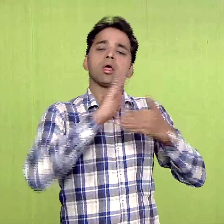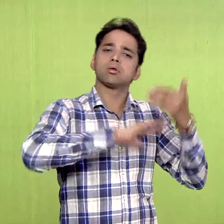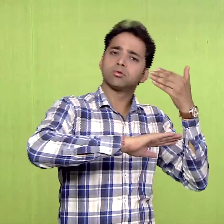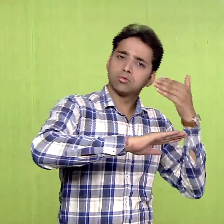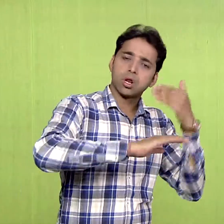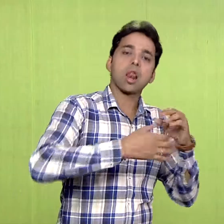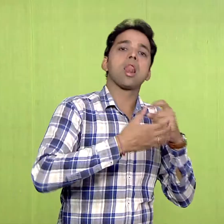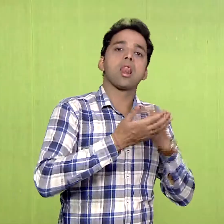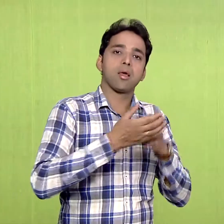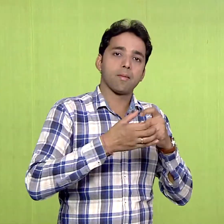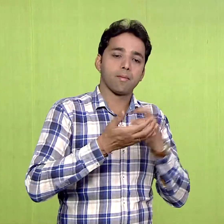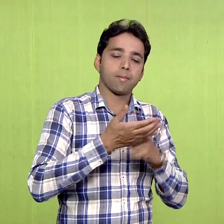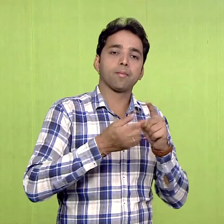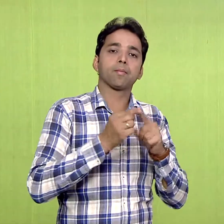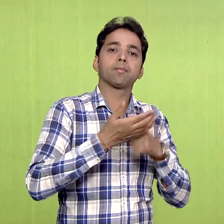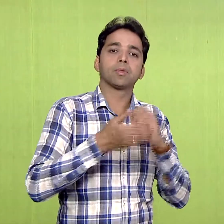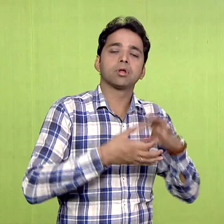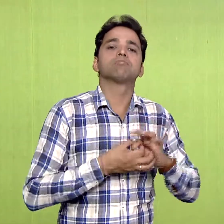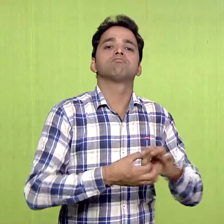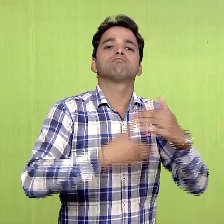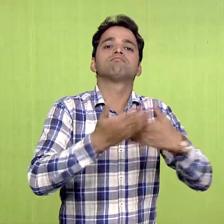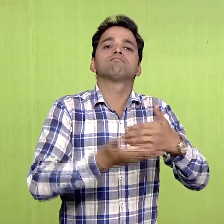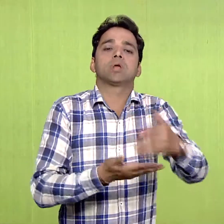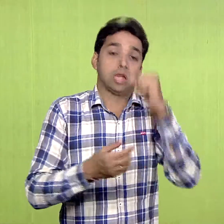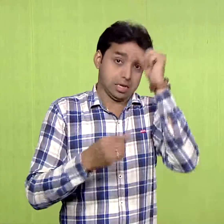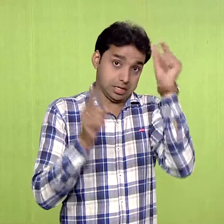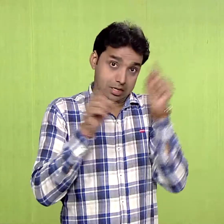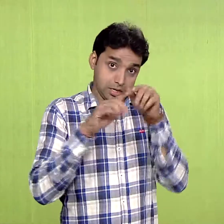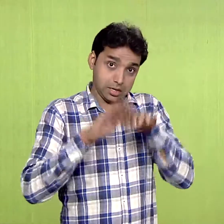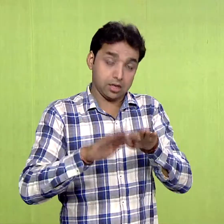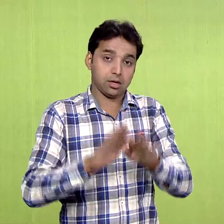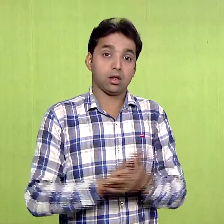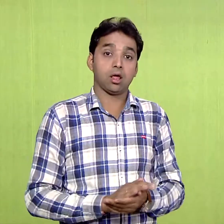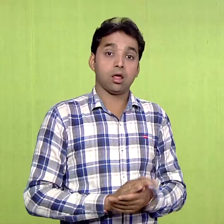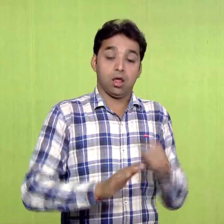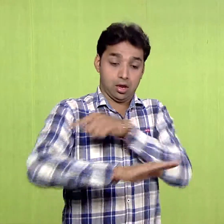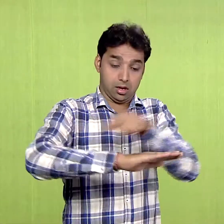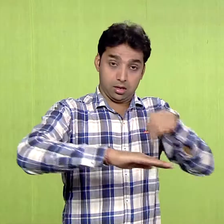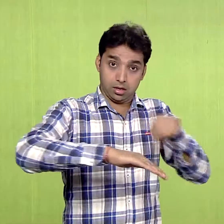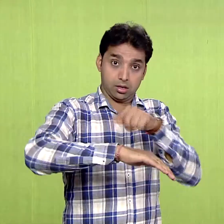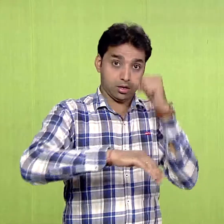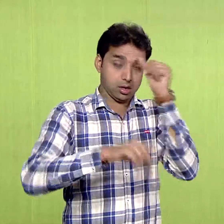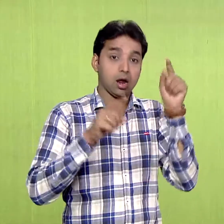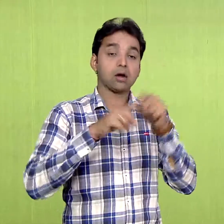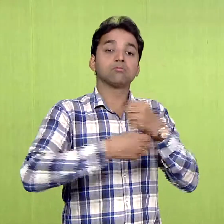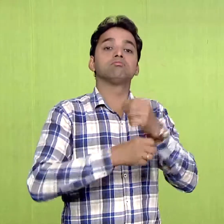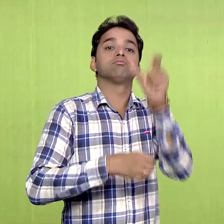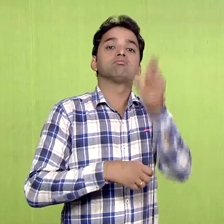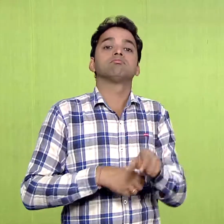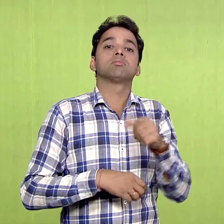periods, evolution of Indian architecture was generally affected by many